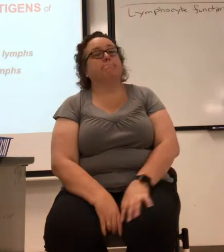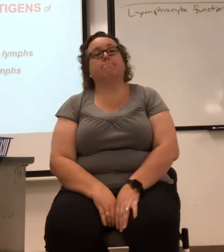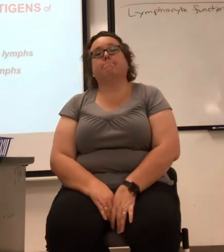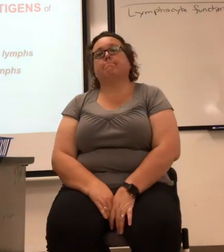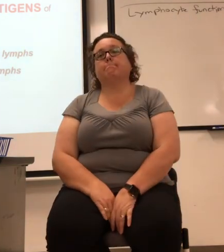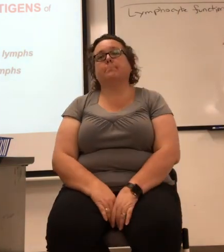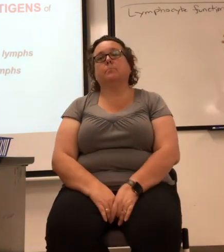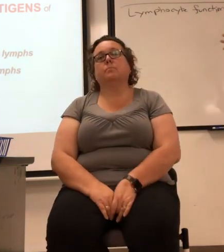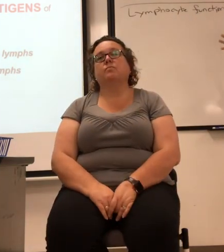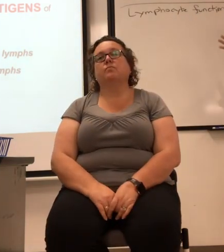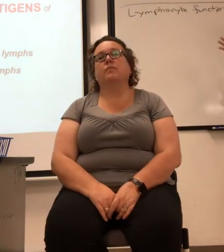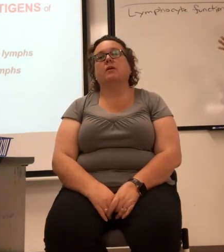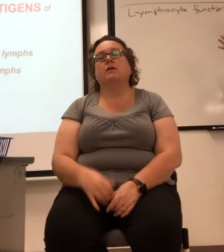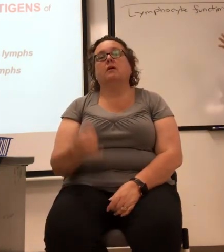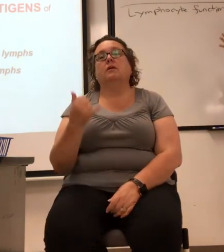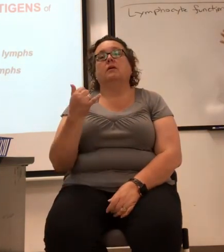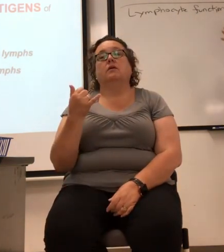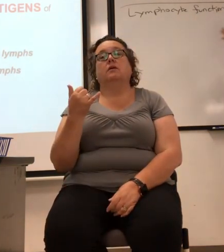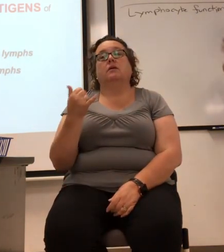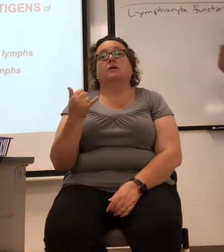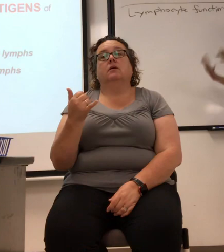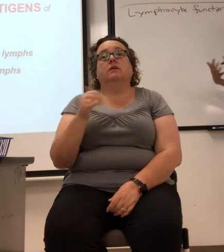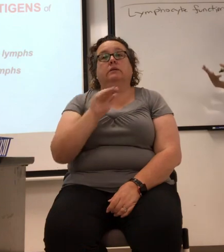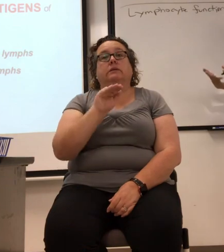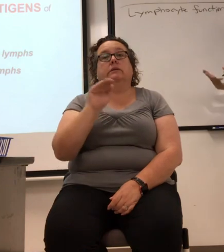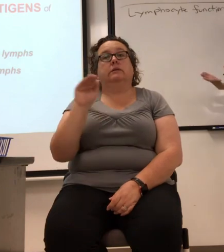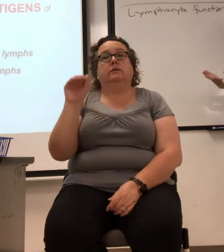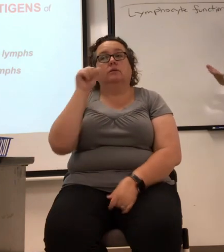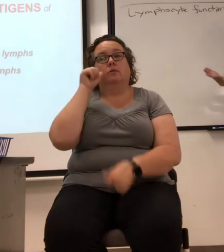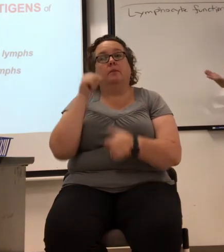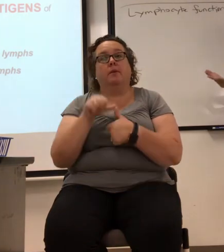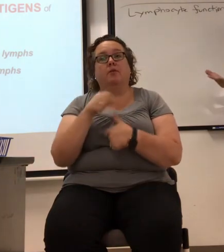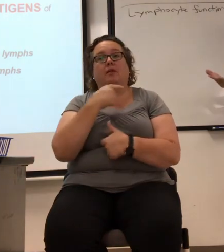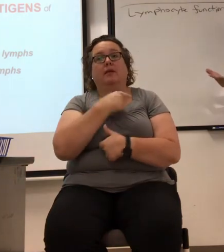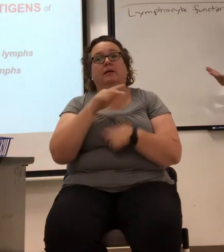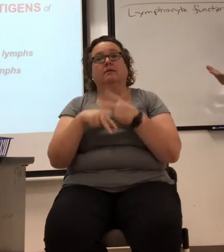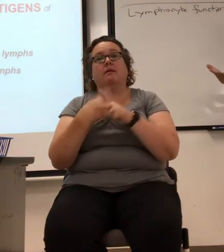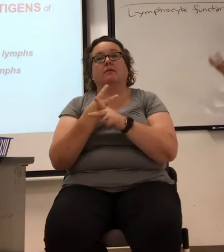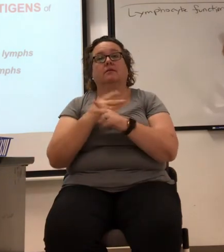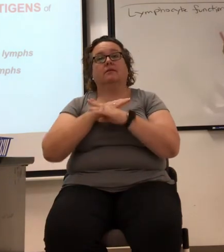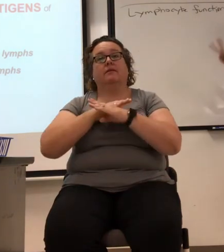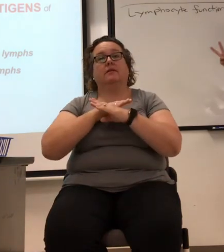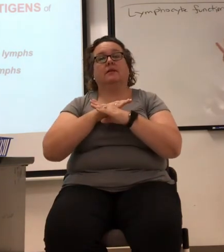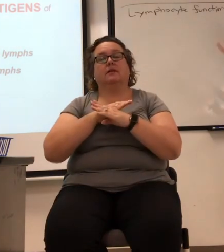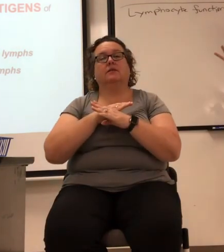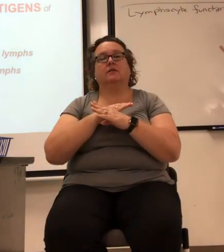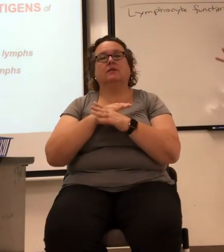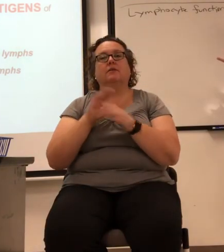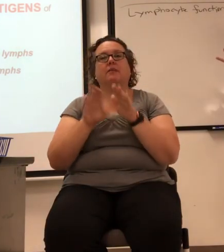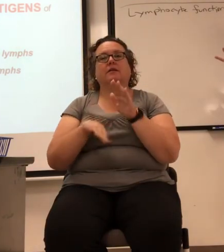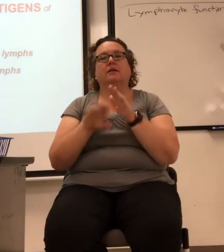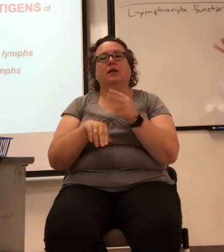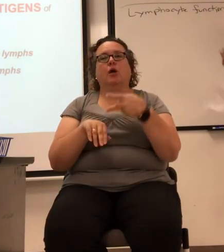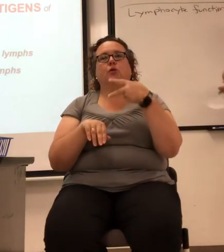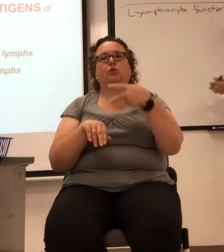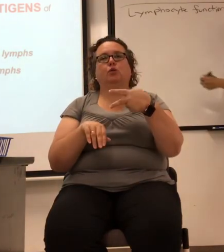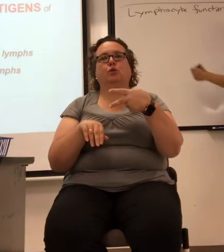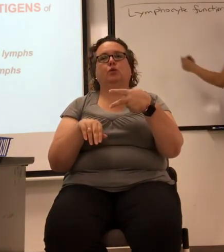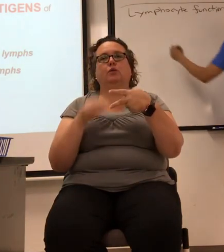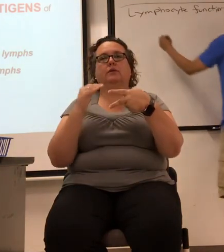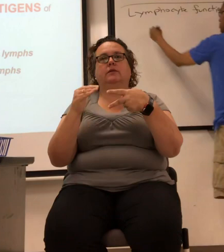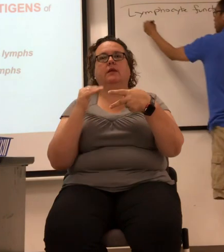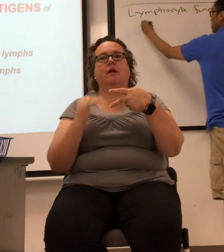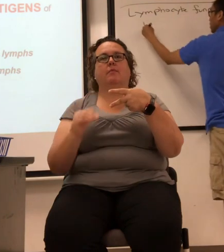Now, remember, I said these kinds of defenses, it's basically a two-step learning process. Step